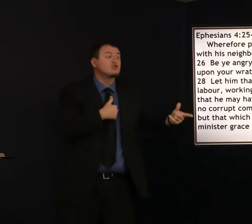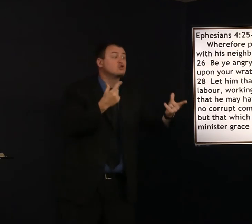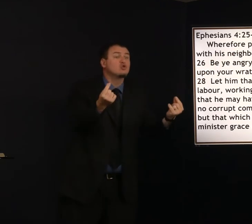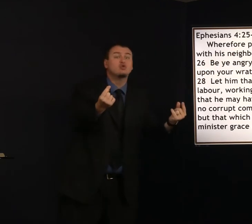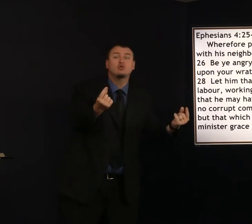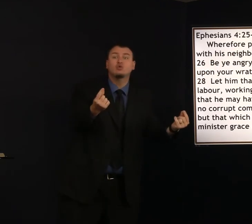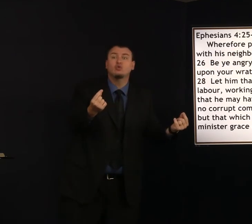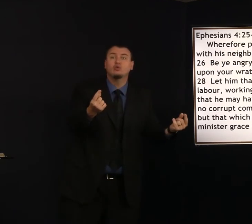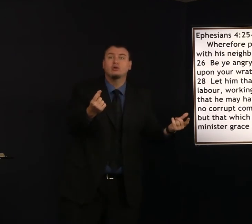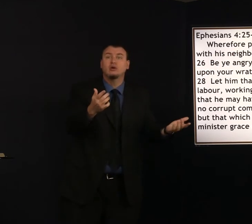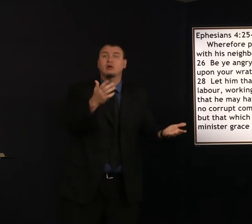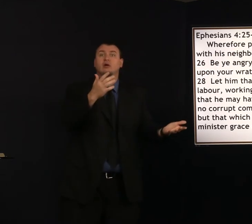What does this tell us to do?